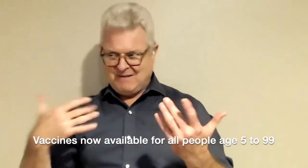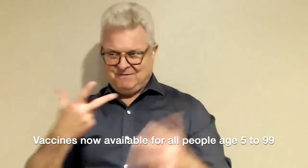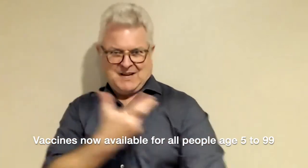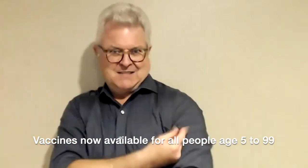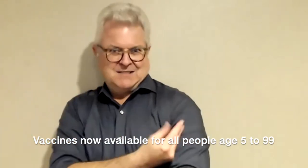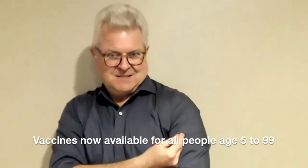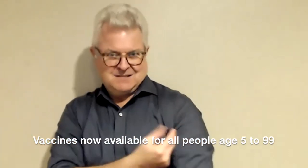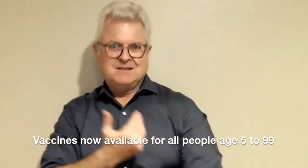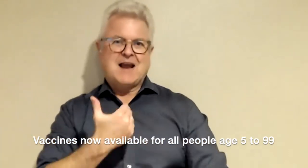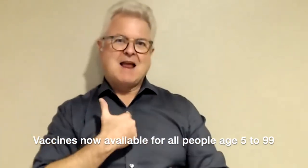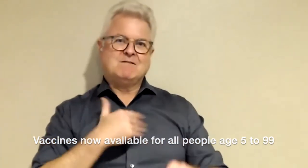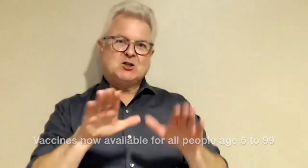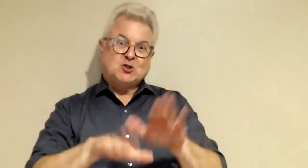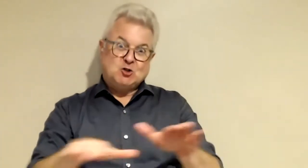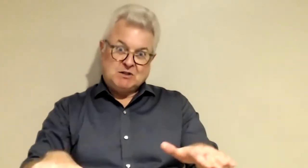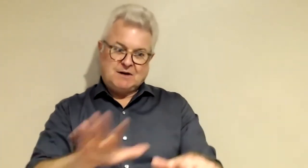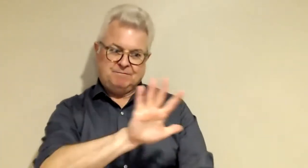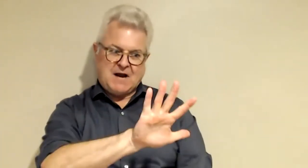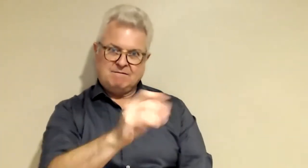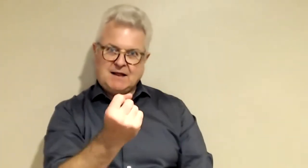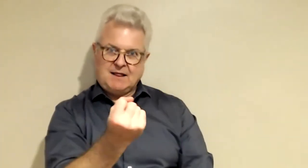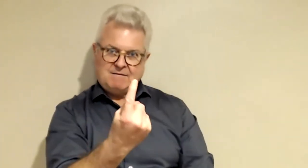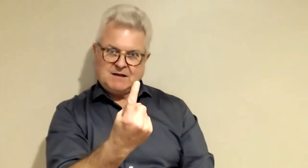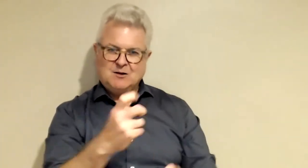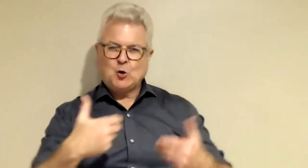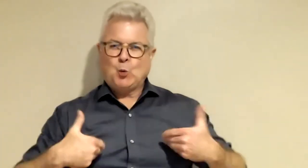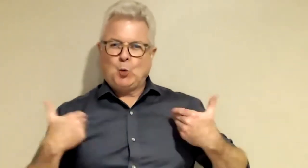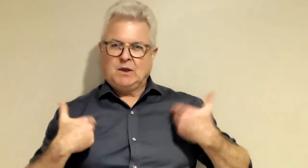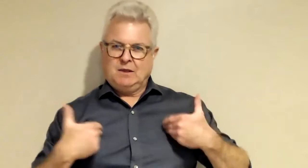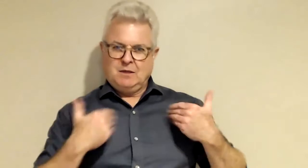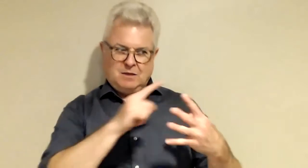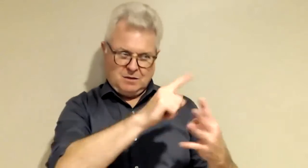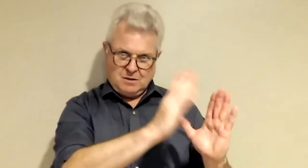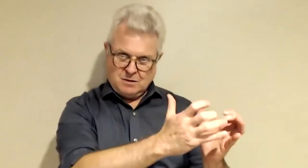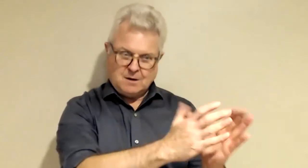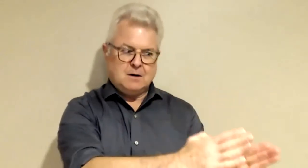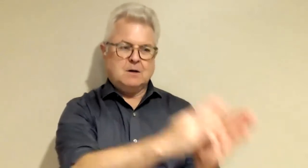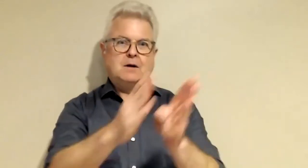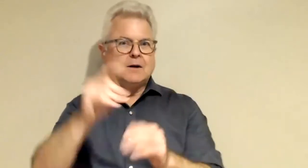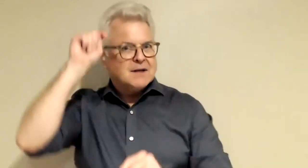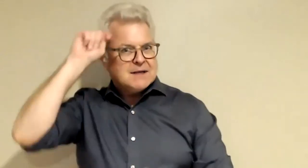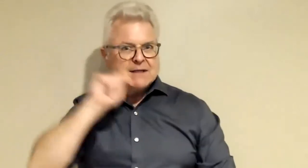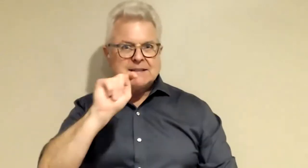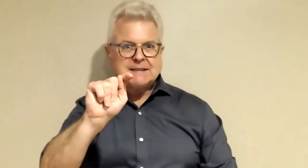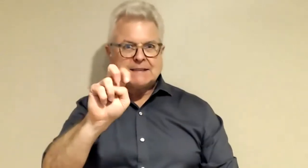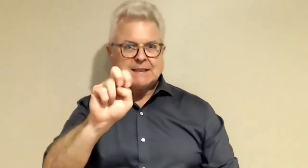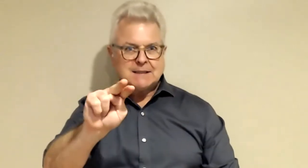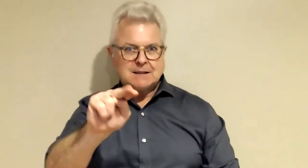beyond that, you know, up to 99 years of age. You have the 5 to 11 category, which is considered the youth. There are vaccines for them that have been